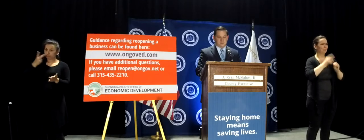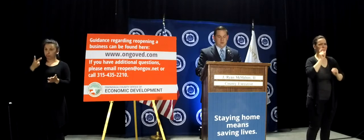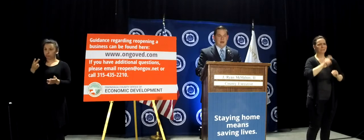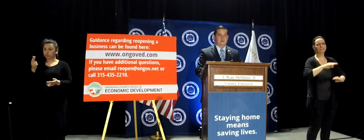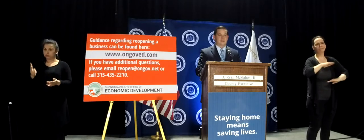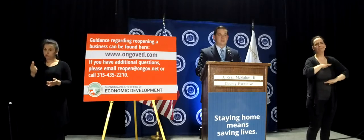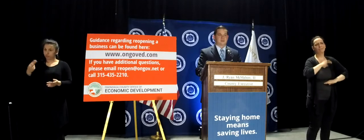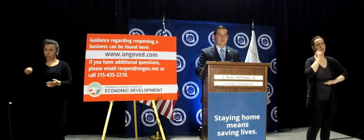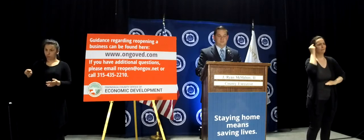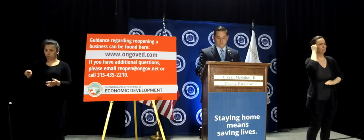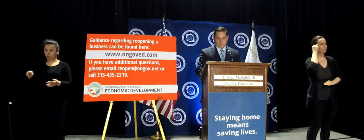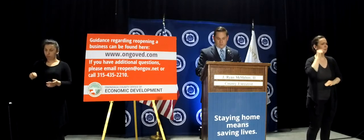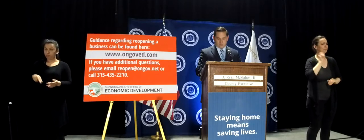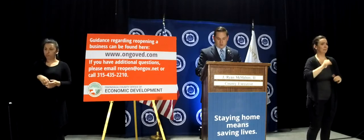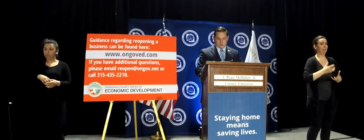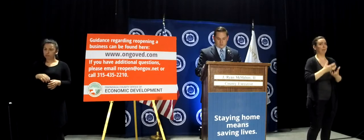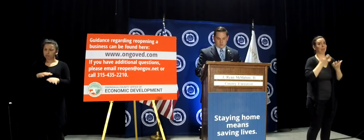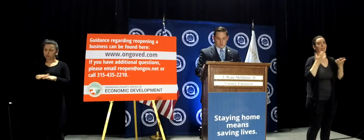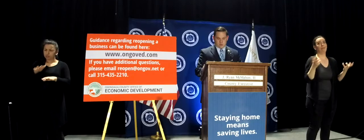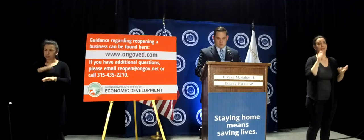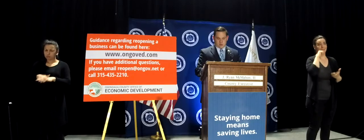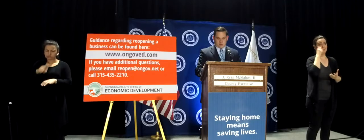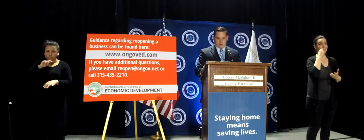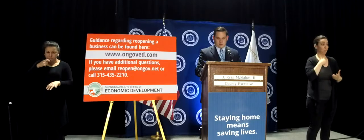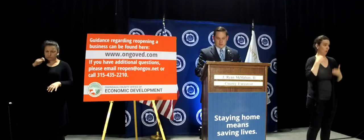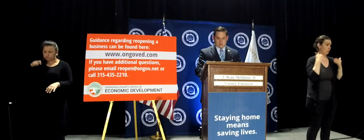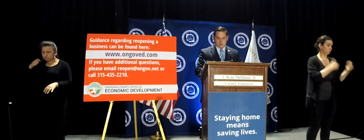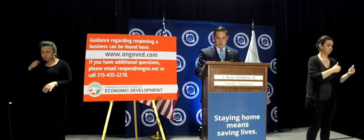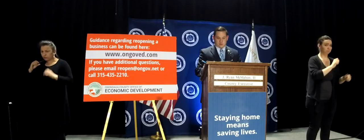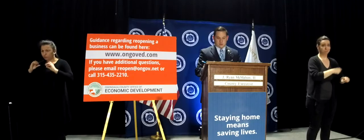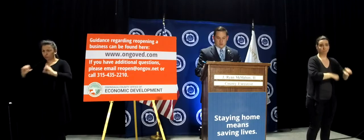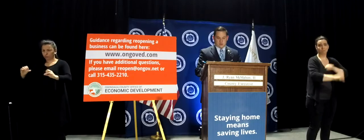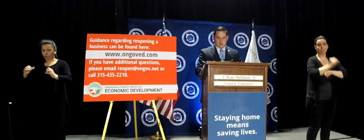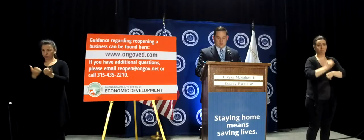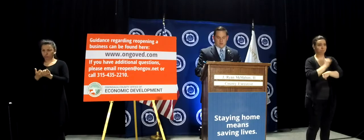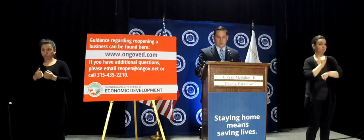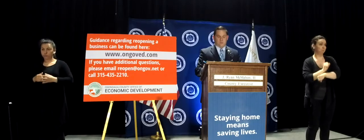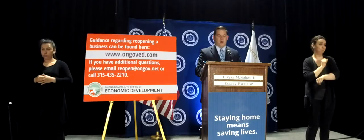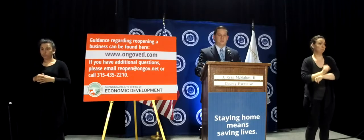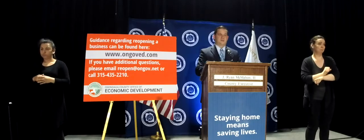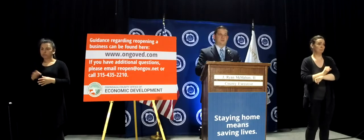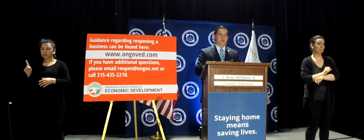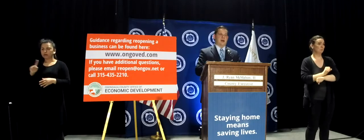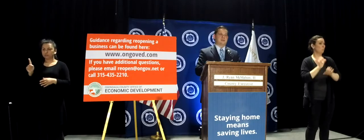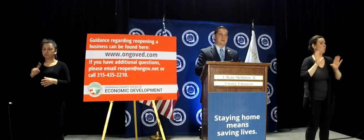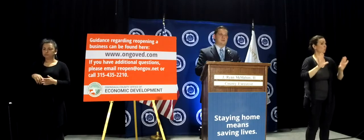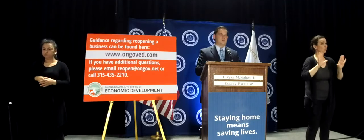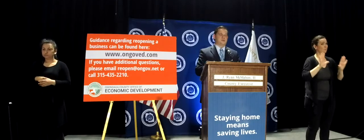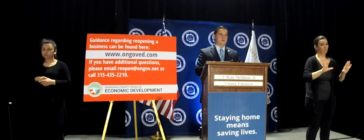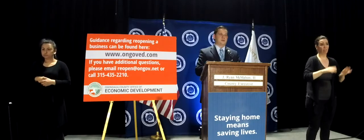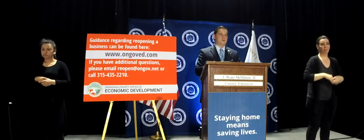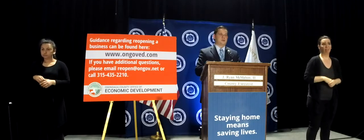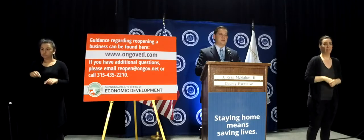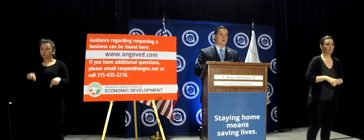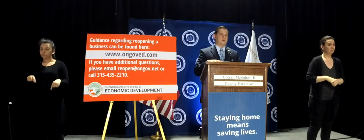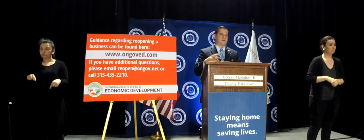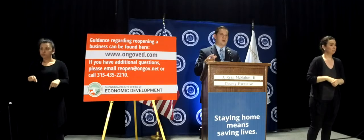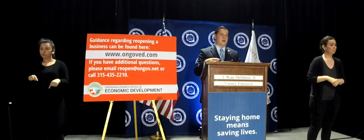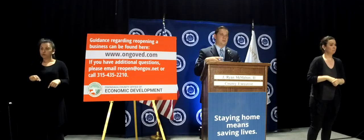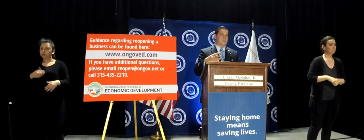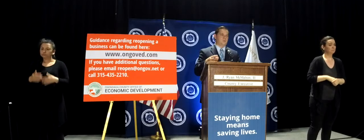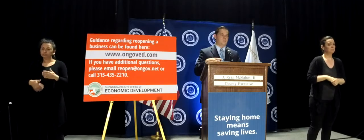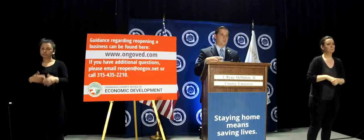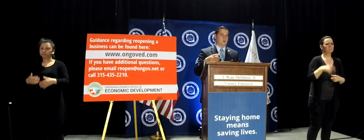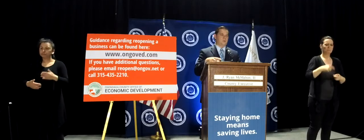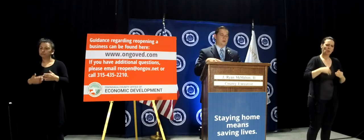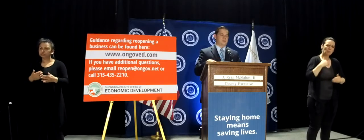That's a lot of testing. So that's certainly good. part of this process, what's interesting, and hopefully